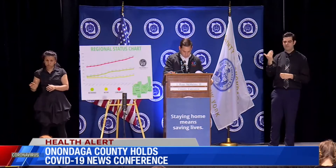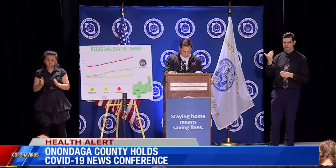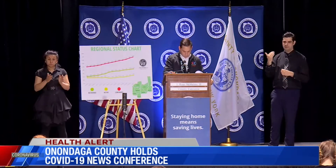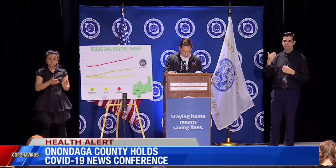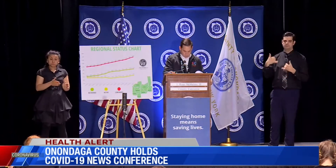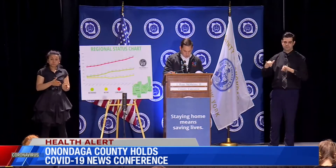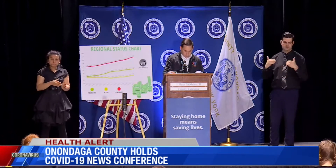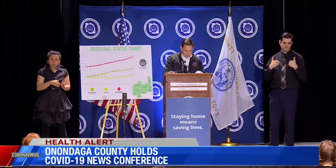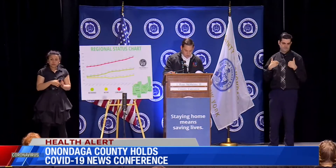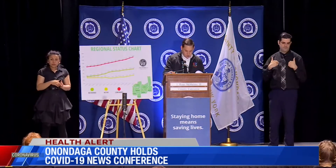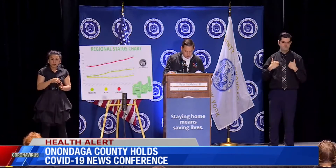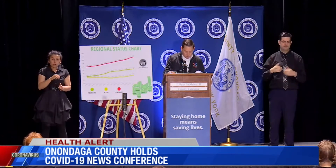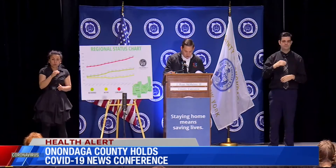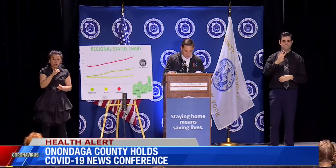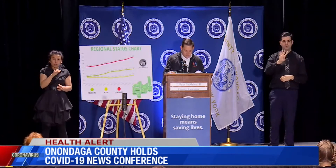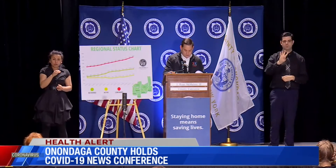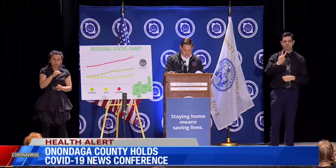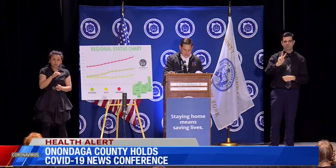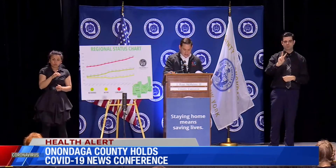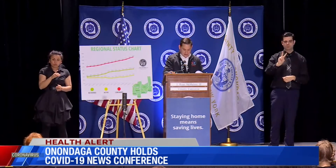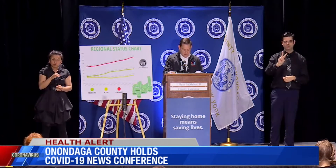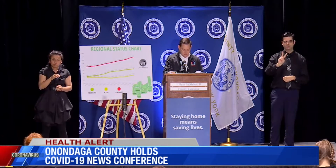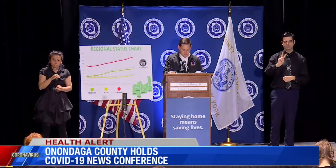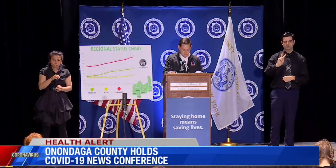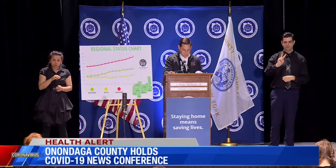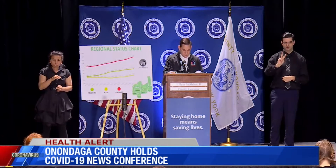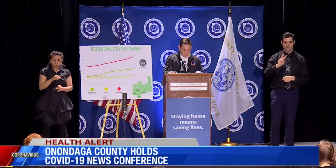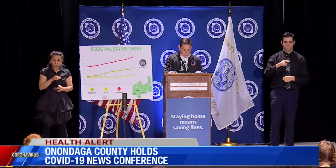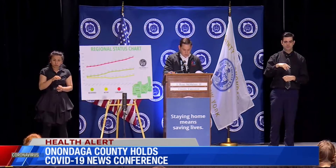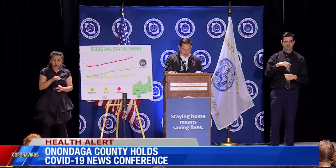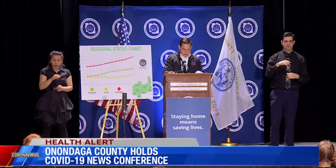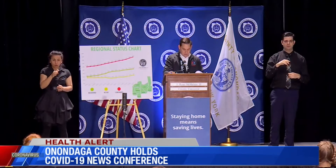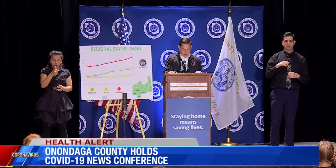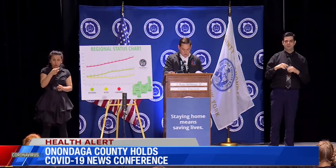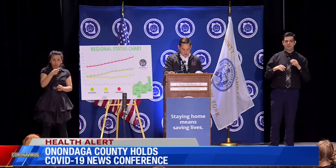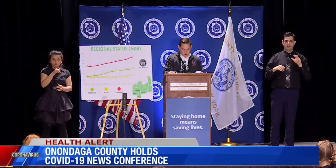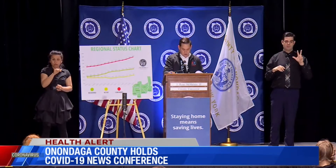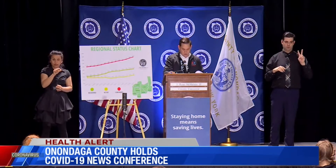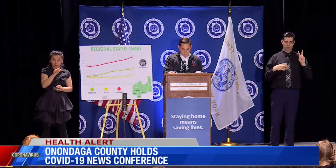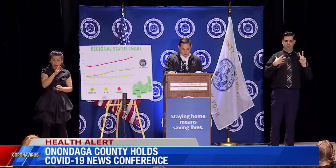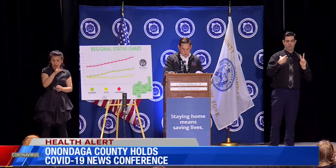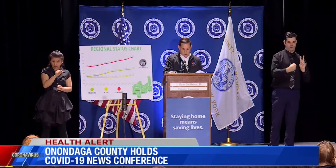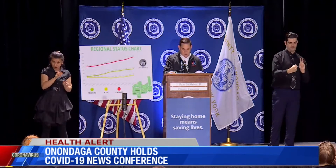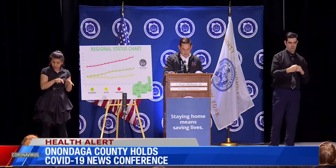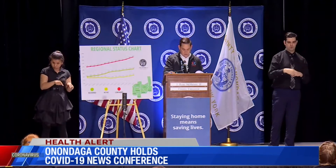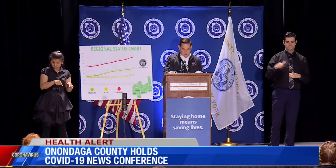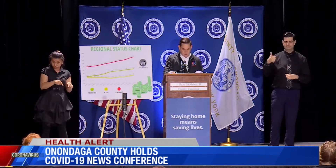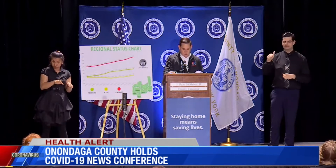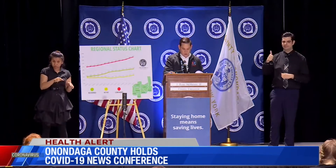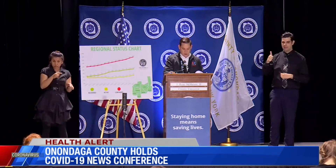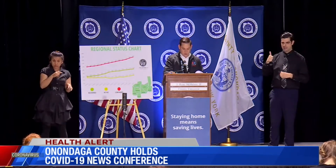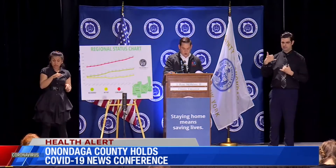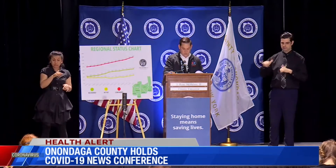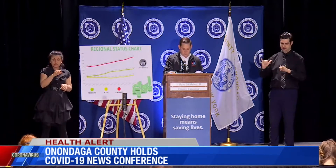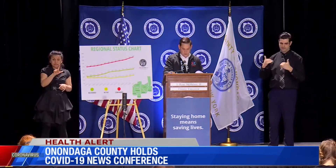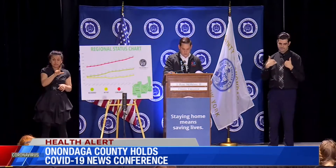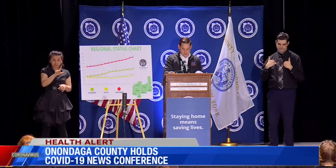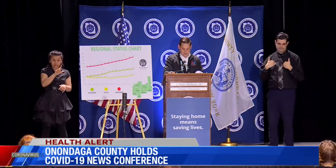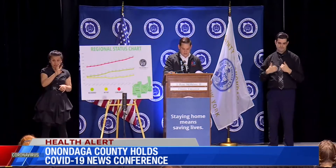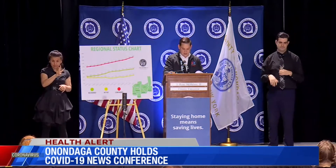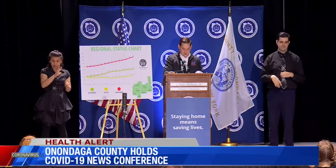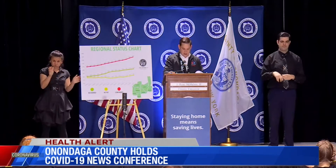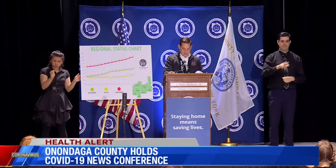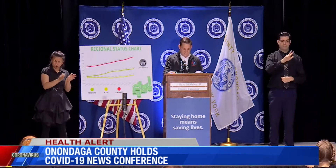cases, 32 recoveries, 10 actives. Town of Camillus, 35 total cases, 28